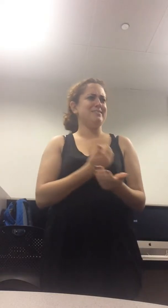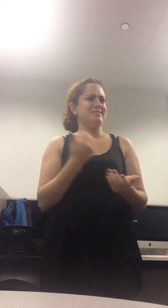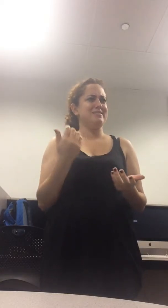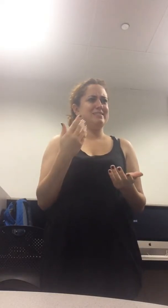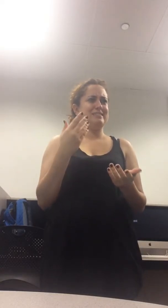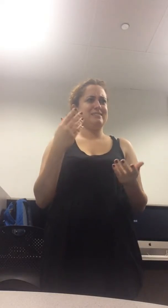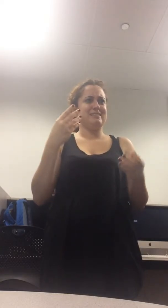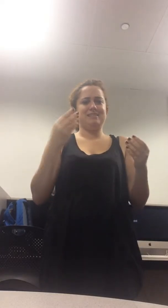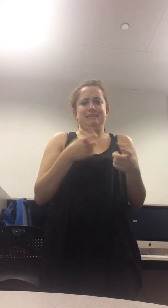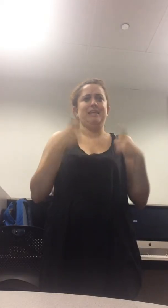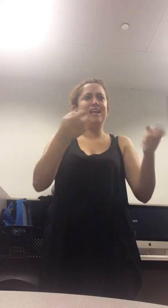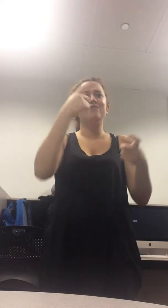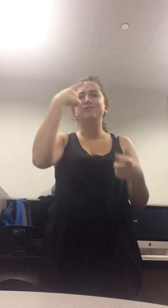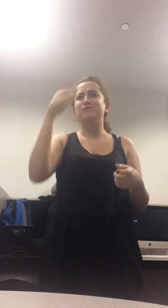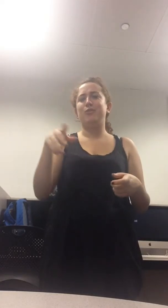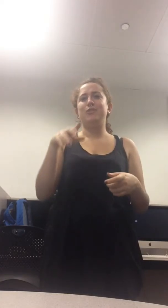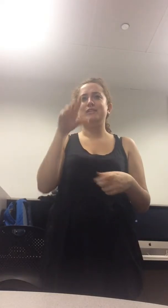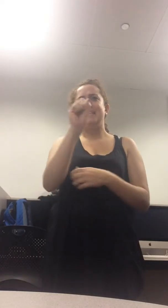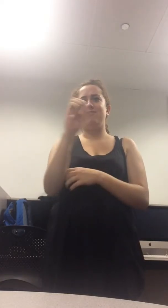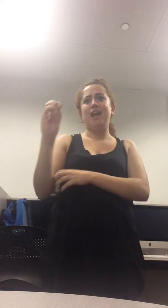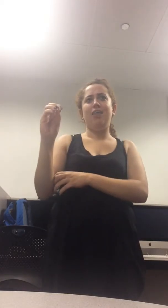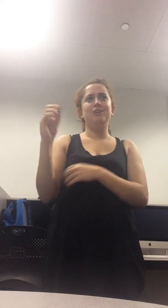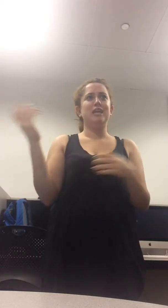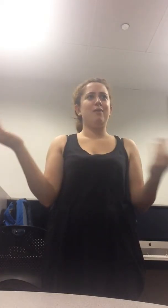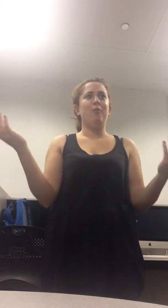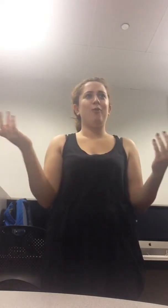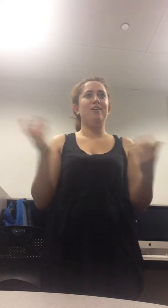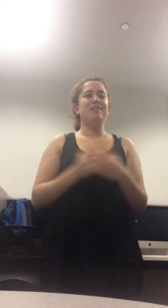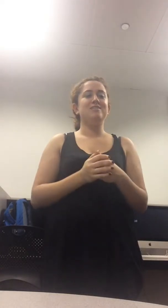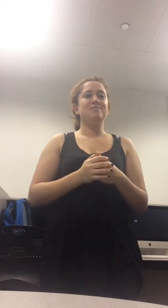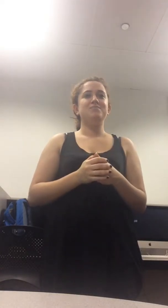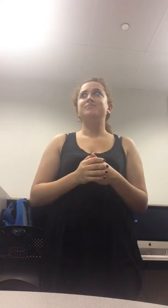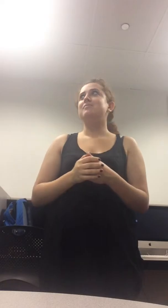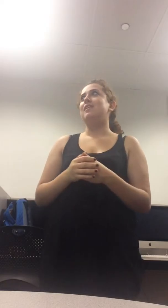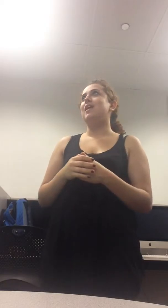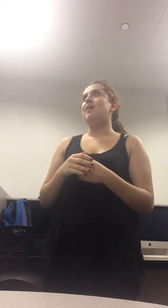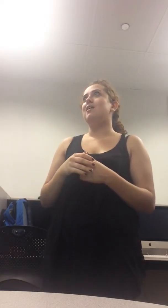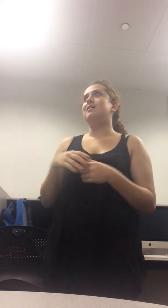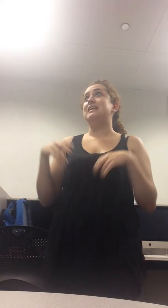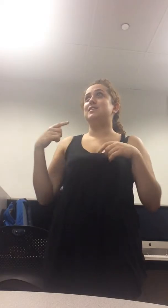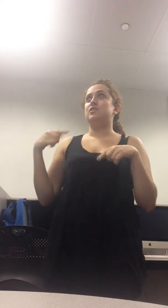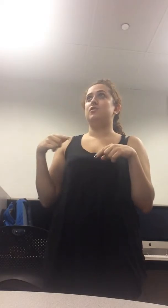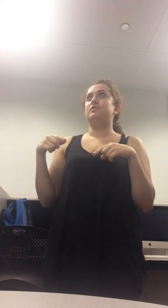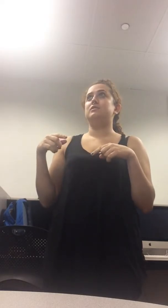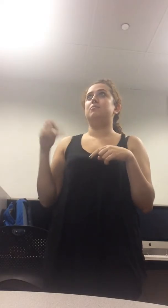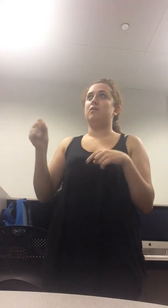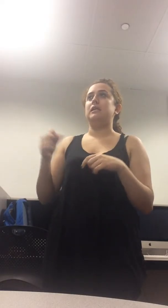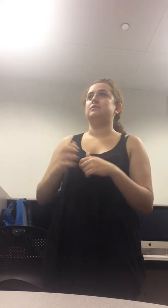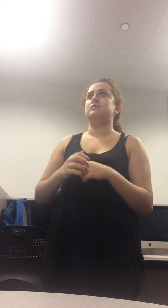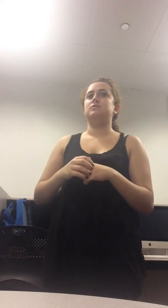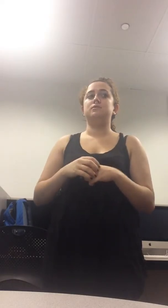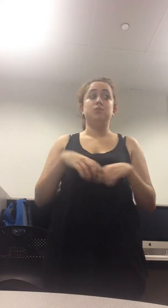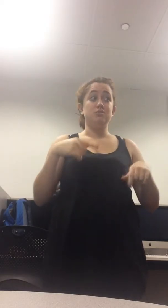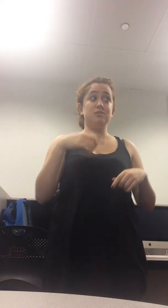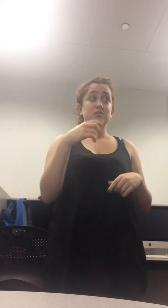that a thing of the 80s? What's that? Every single day. You get nervous about it or no? Yes, yeah, A little bit. every